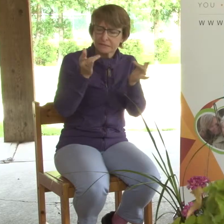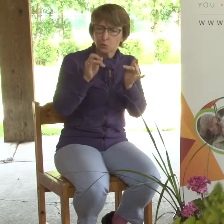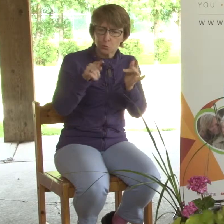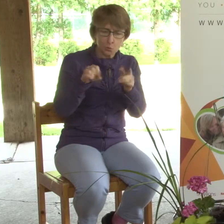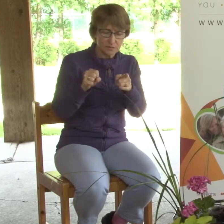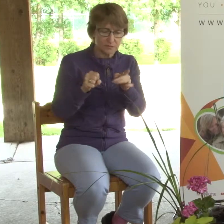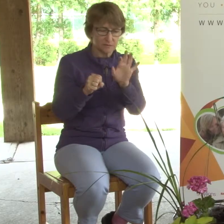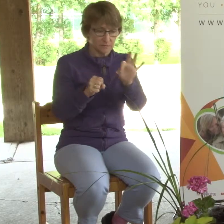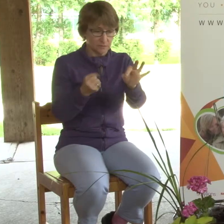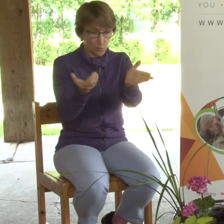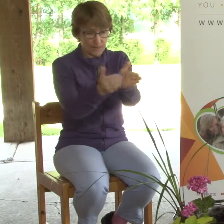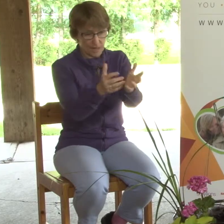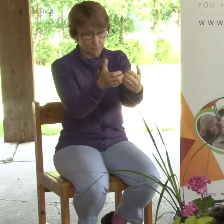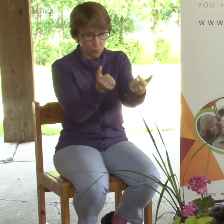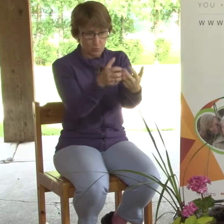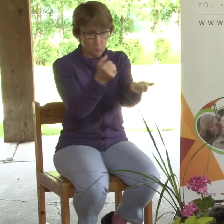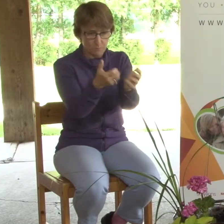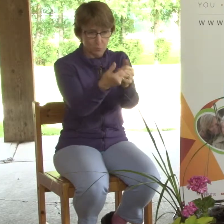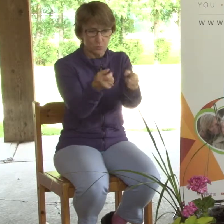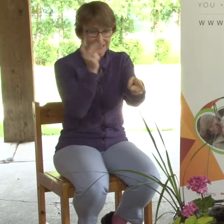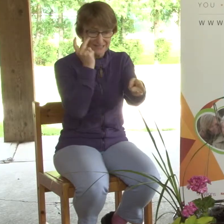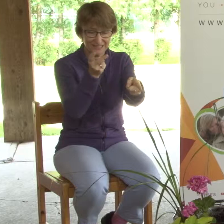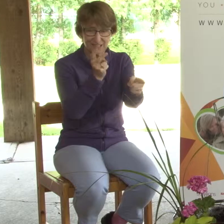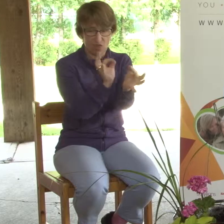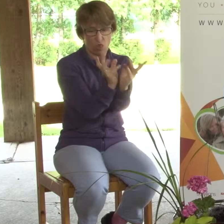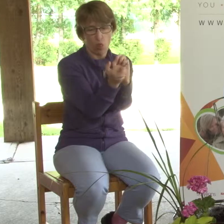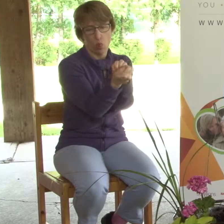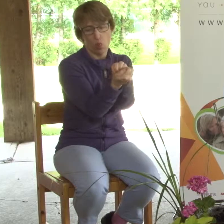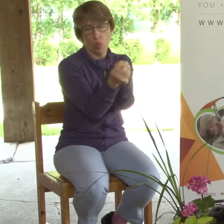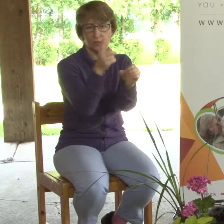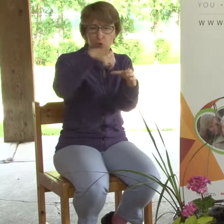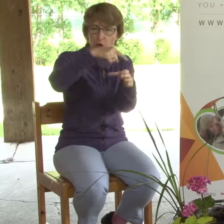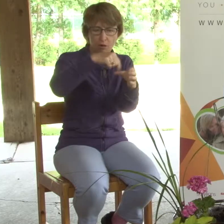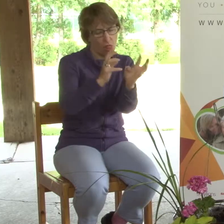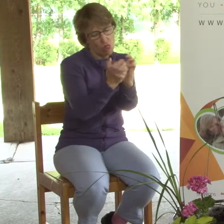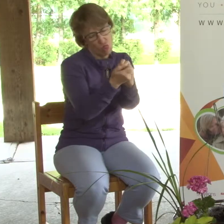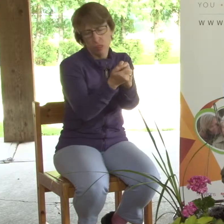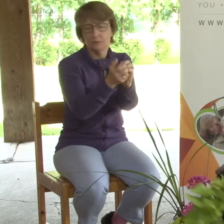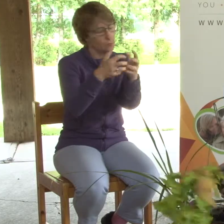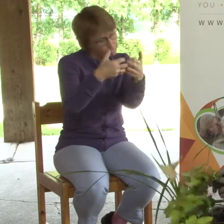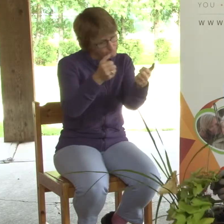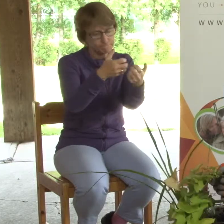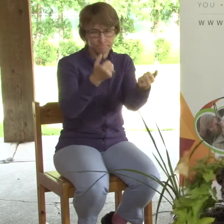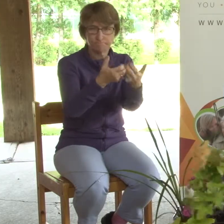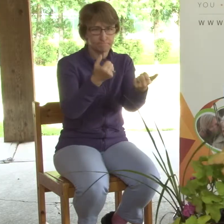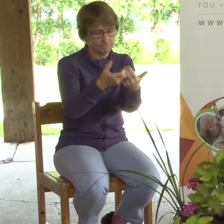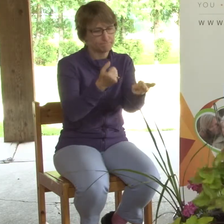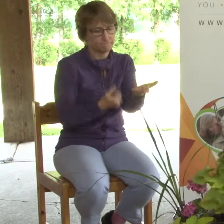There we are. So again, I've broken out the root, and see where it was growing in a circle? I've stopped that circle, and I've given